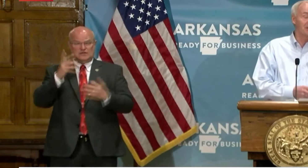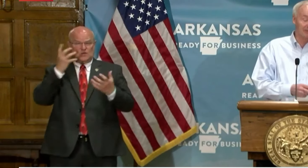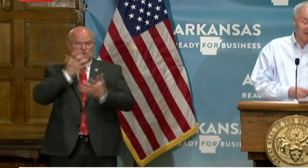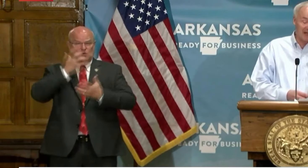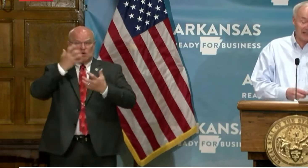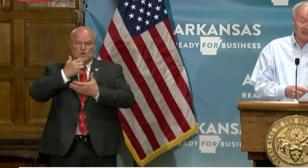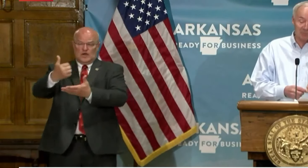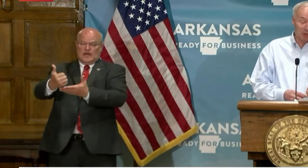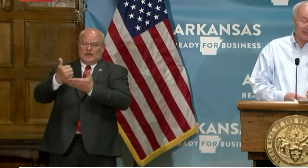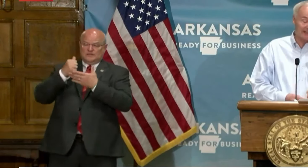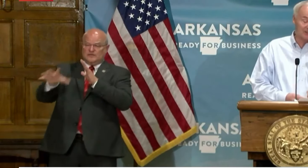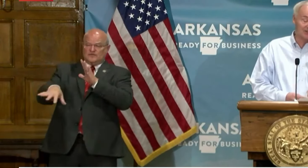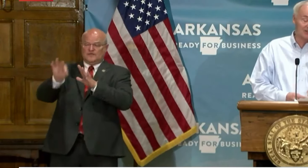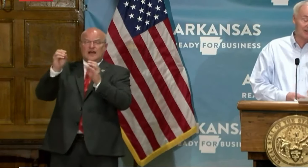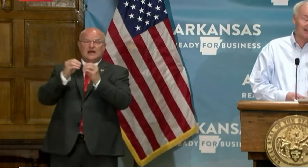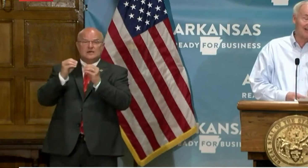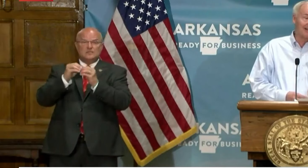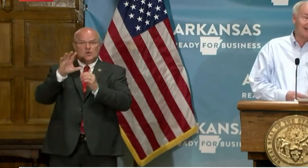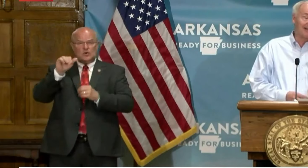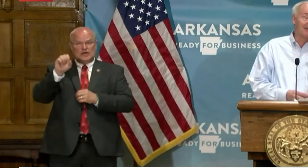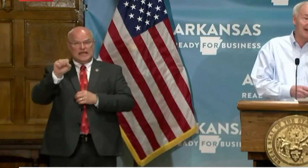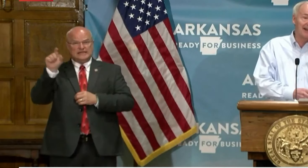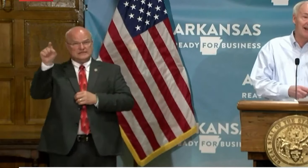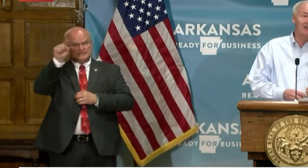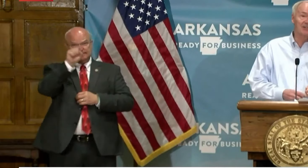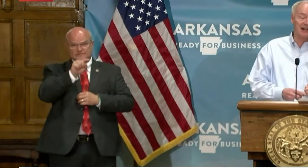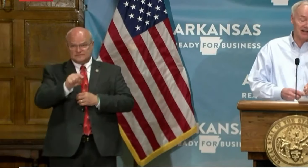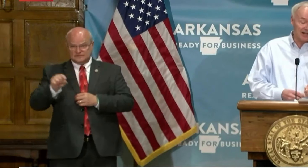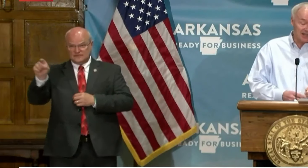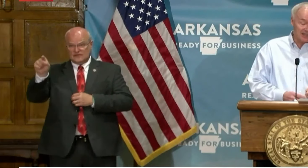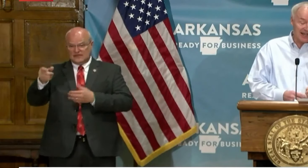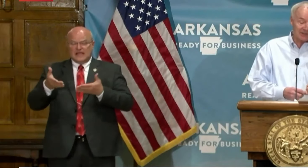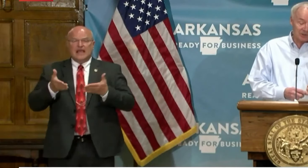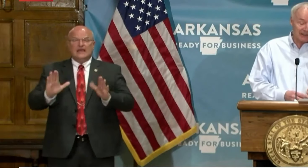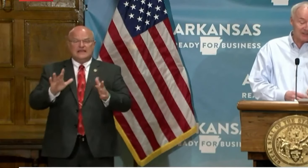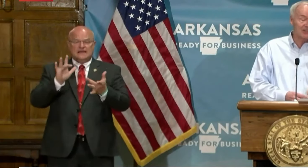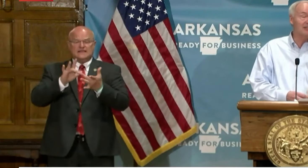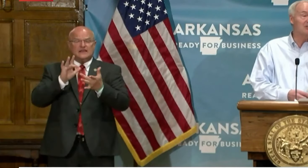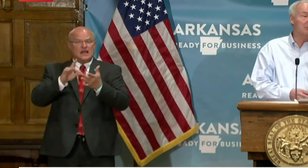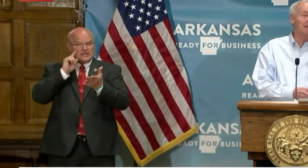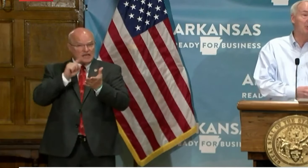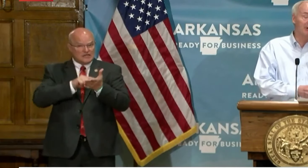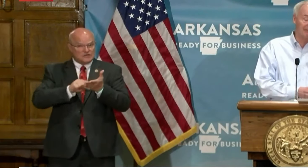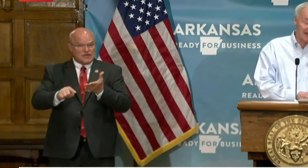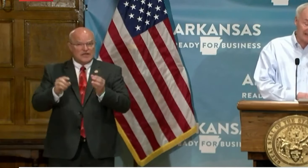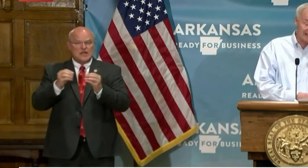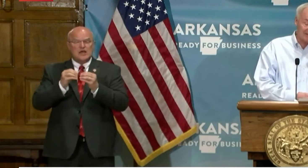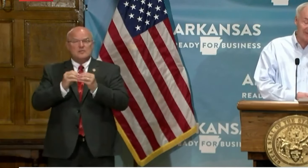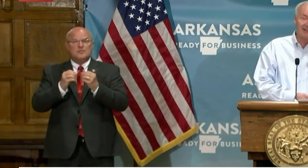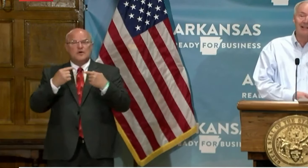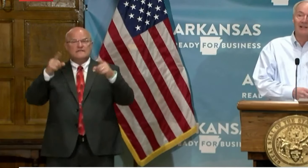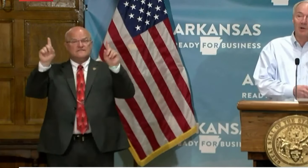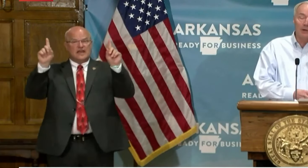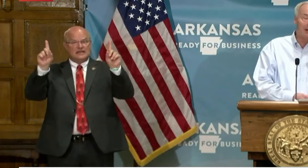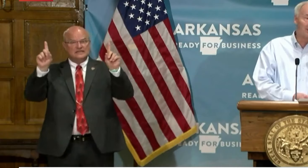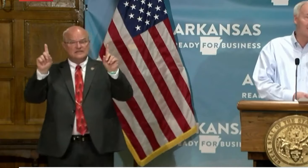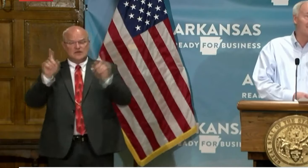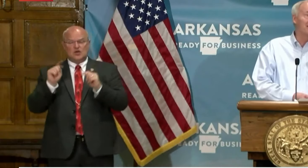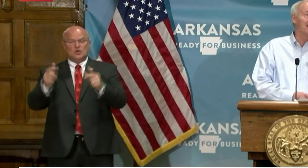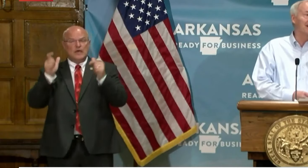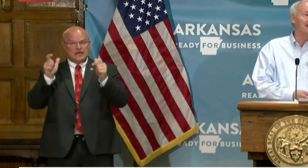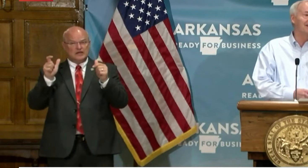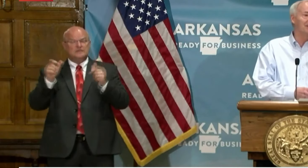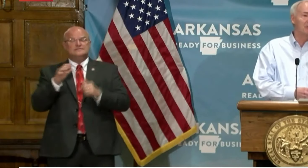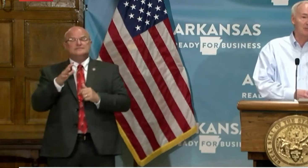helps us to find more cases, and that allows our contact tracing to be more effective,